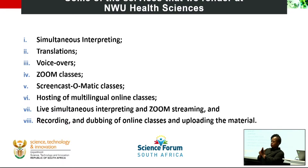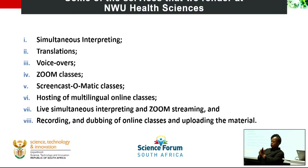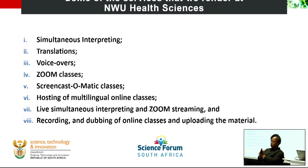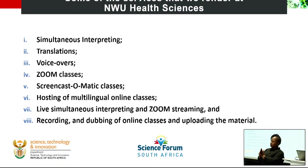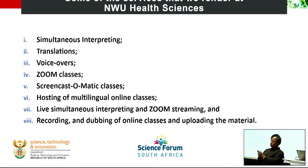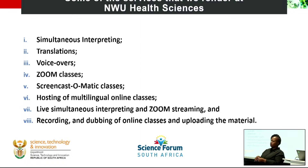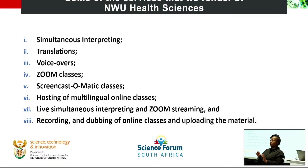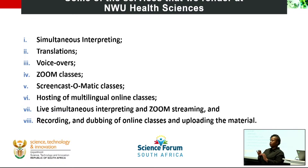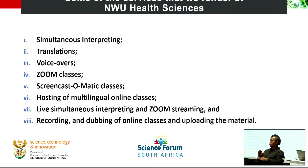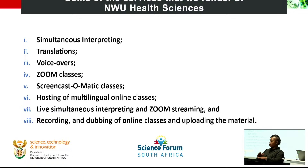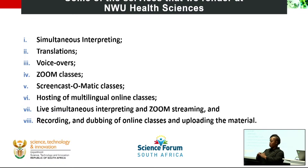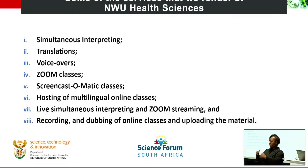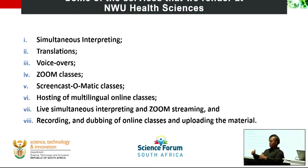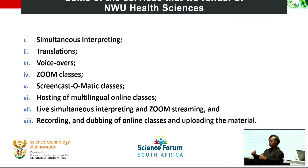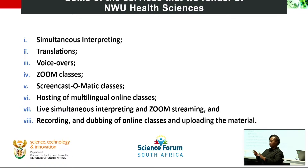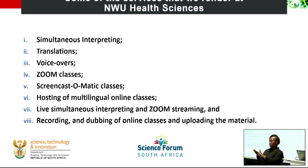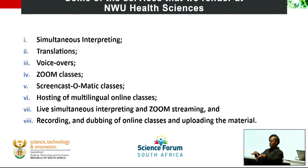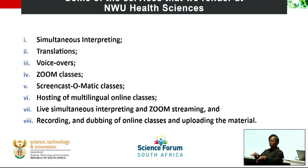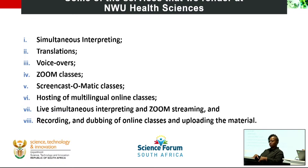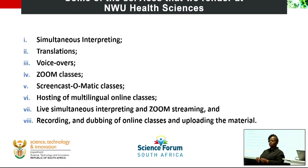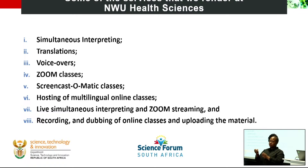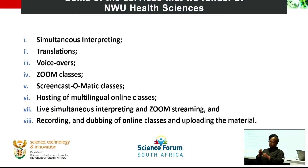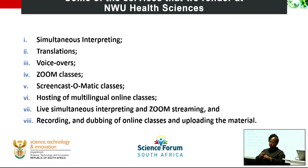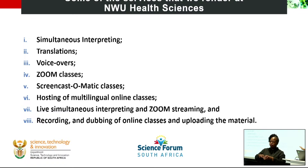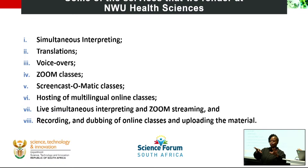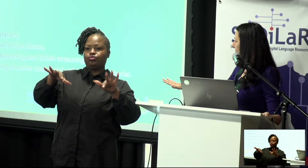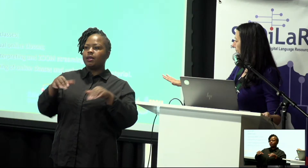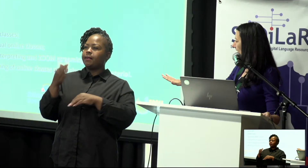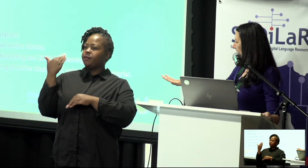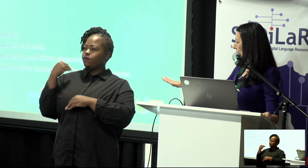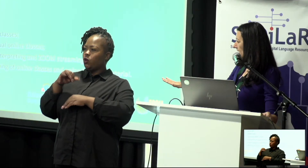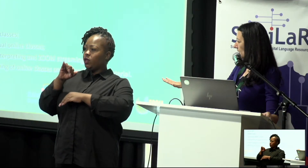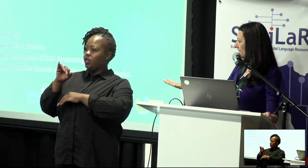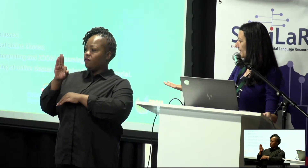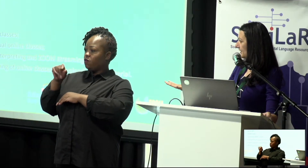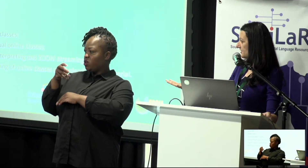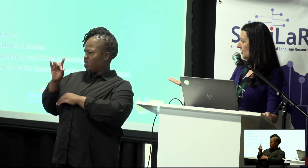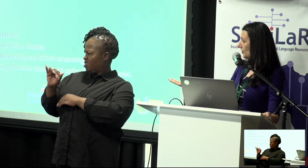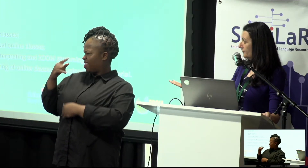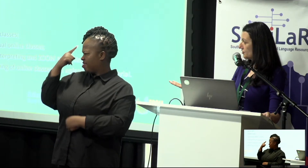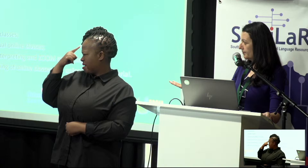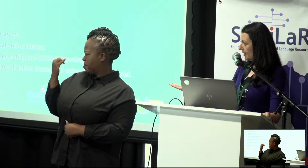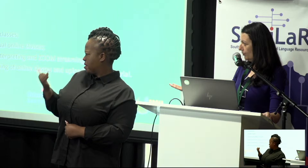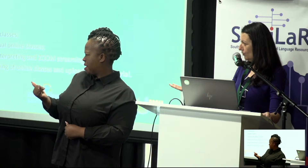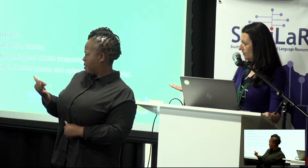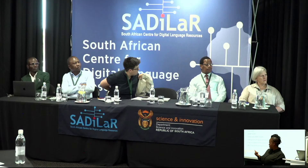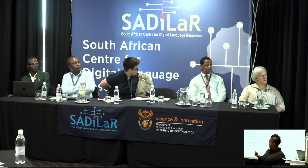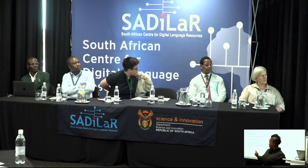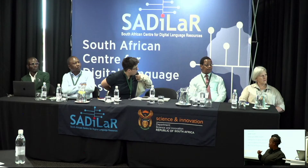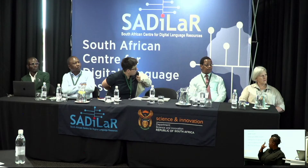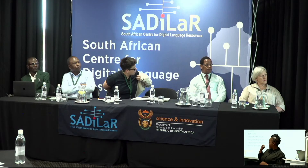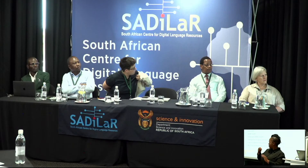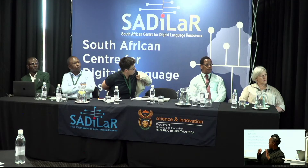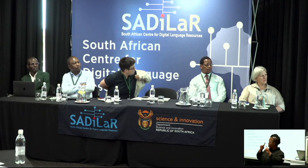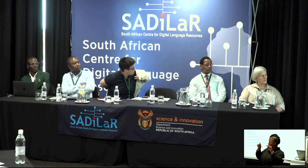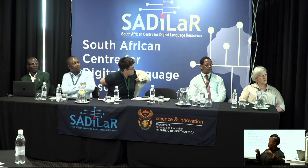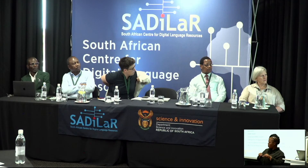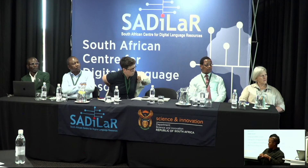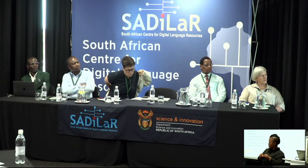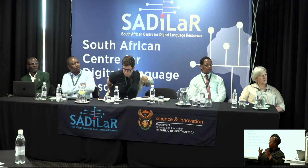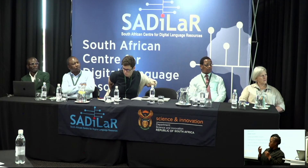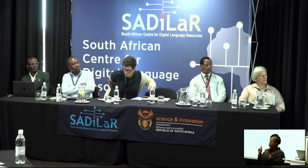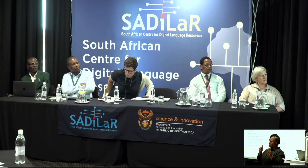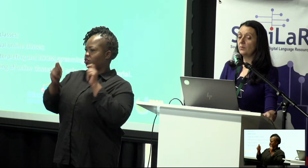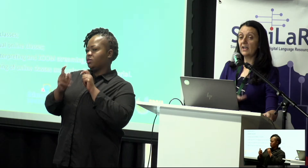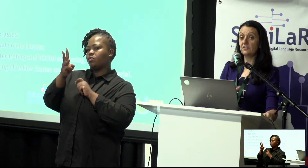of material to our platform. Now, it used to be Ufundi. Prof. Langa, if you will help me, I think it's going over to Blackboard. So in the new